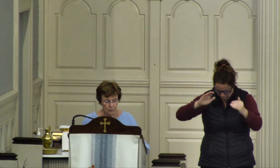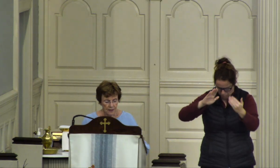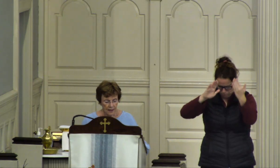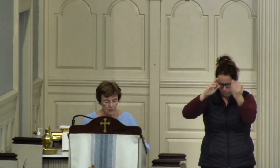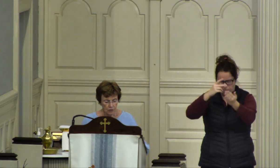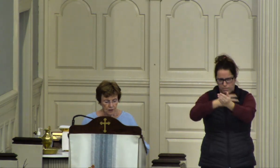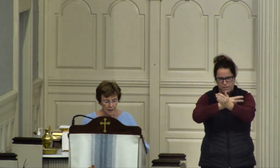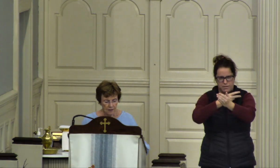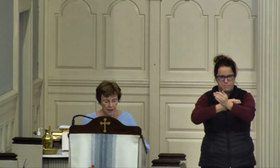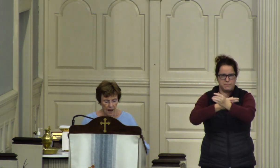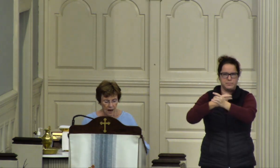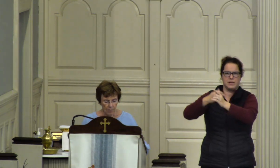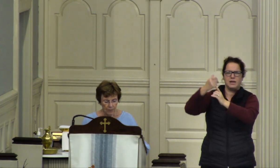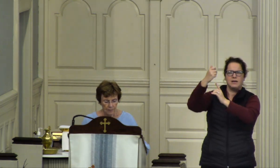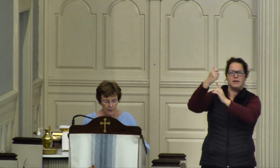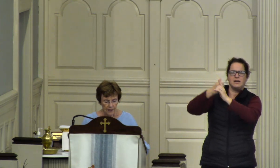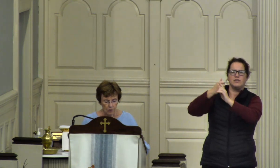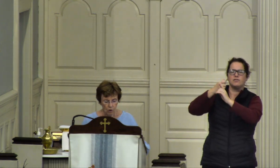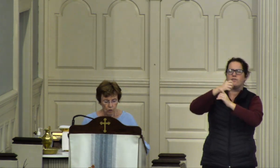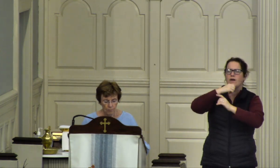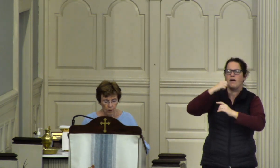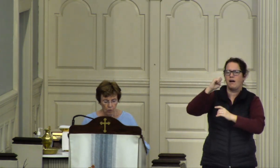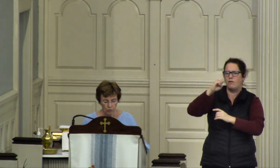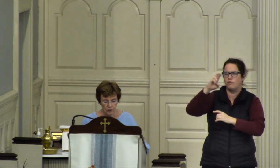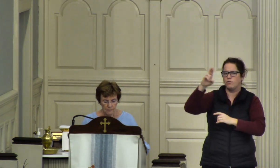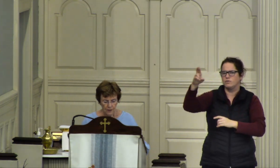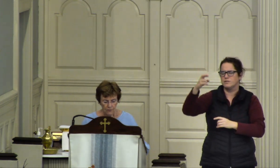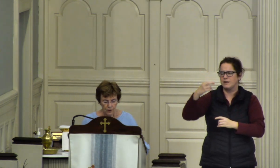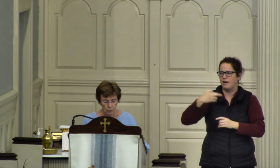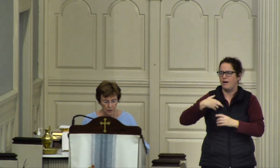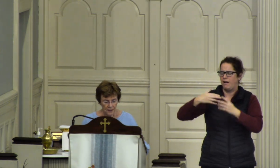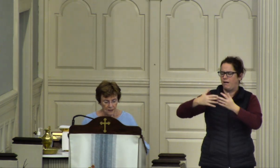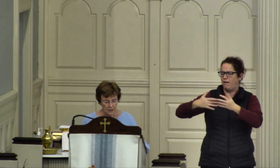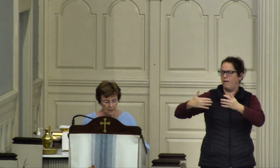Each of the elders held a harp and gold bowls